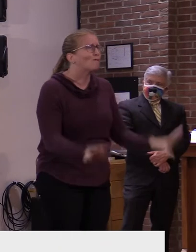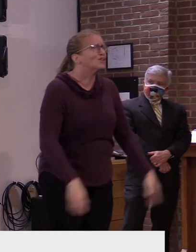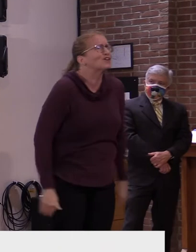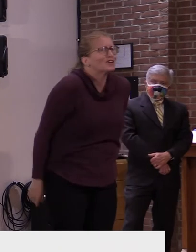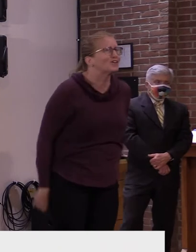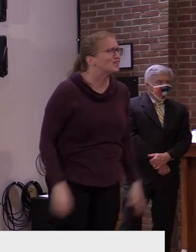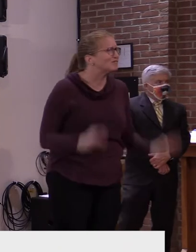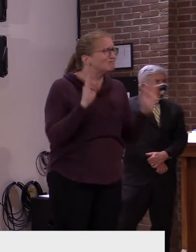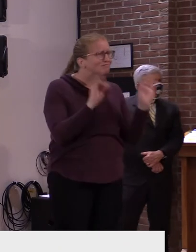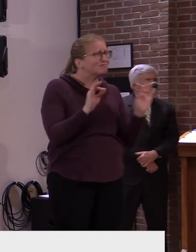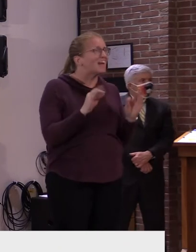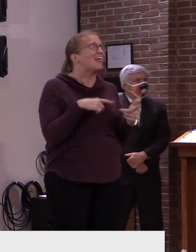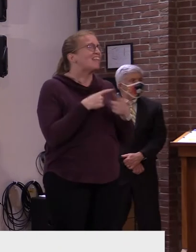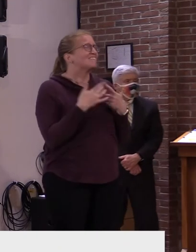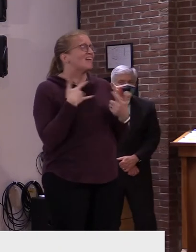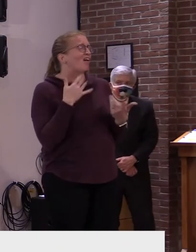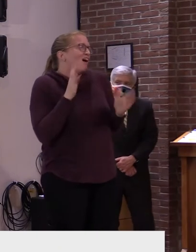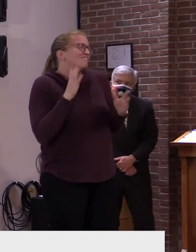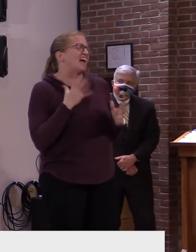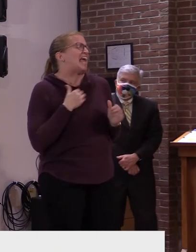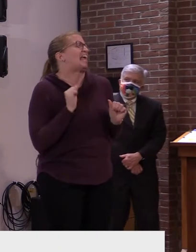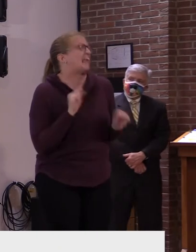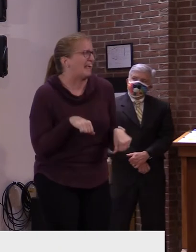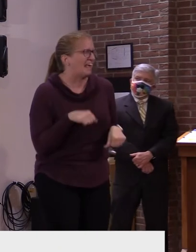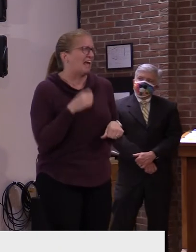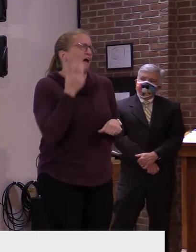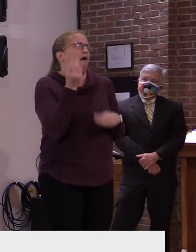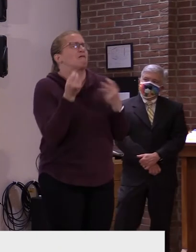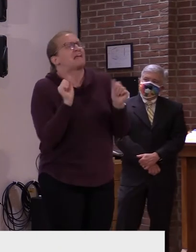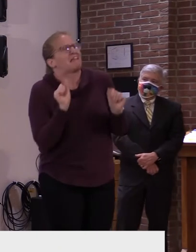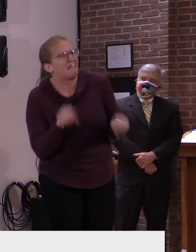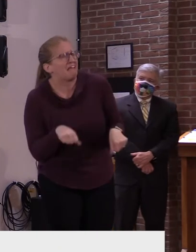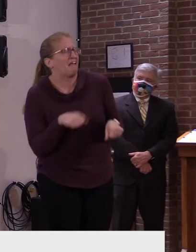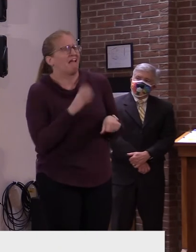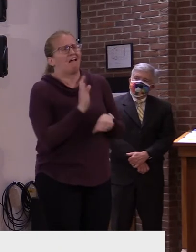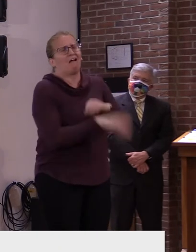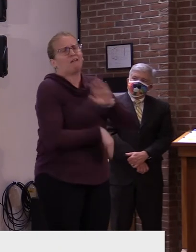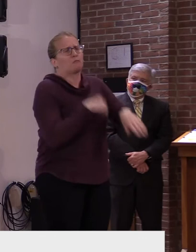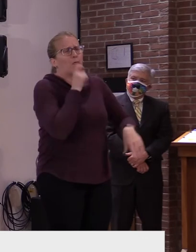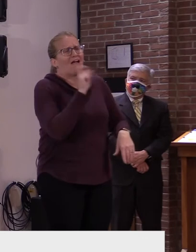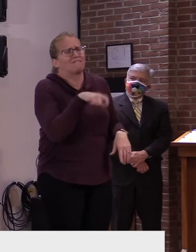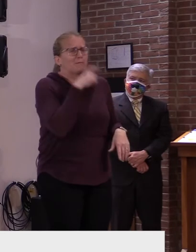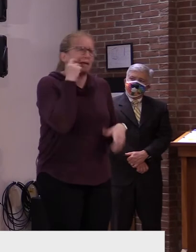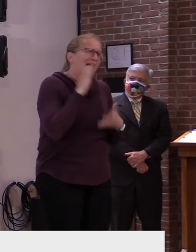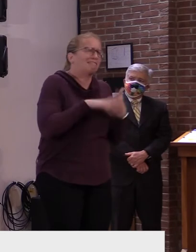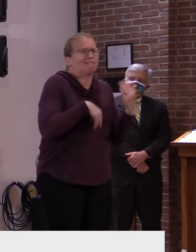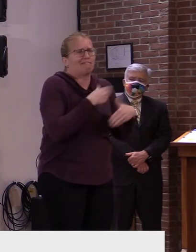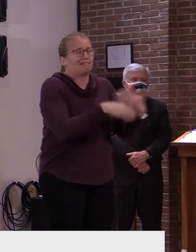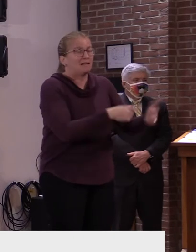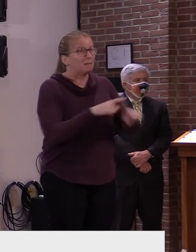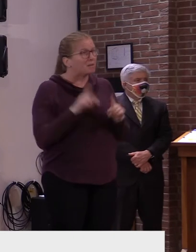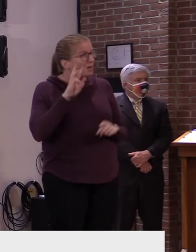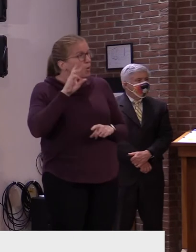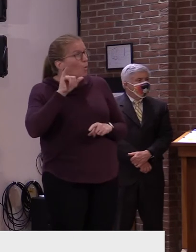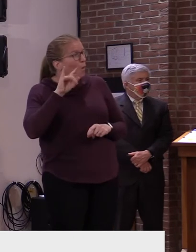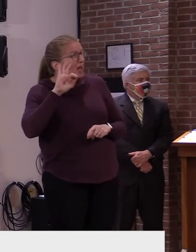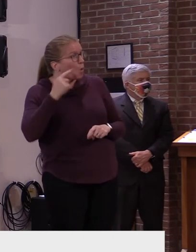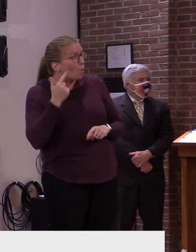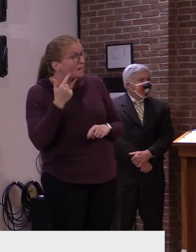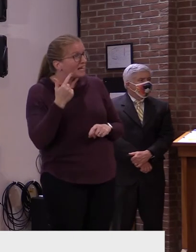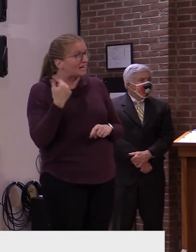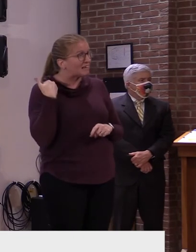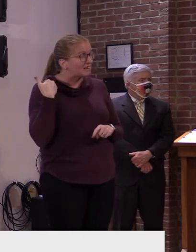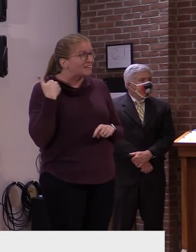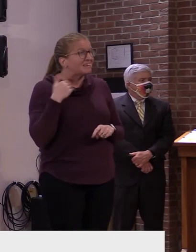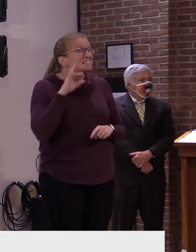i i talk about this in the press conferences yesterday for the second day in a row they had over 700 cases in wyoming